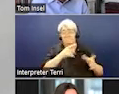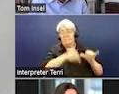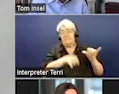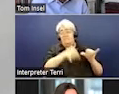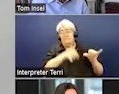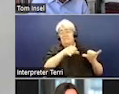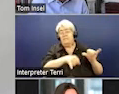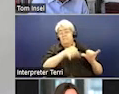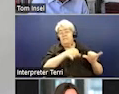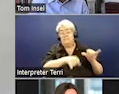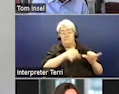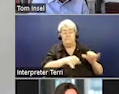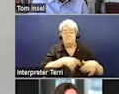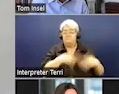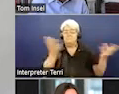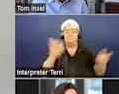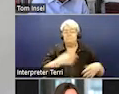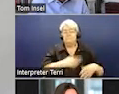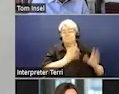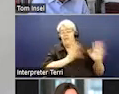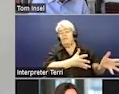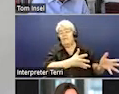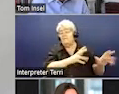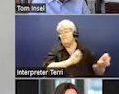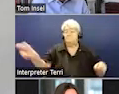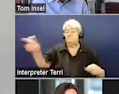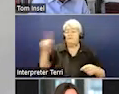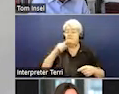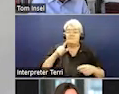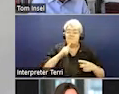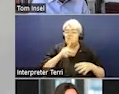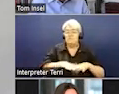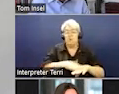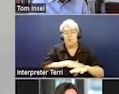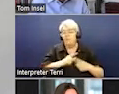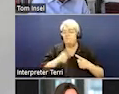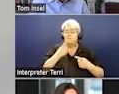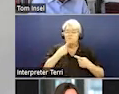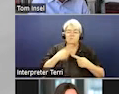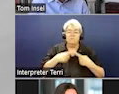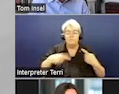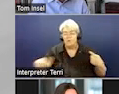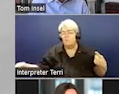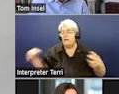because I began to think everything is way too slow and way too bureaucratic.